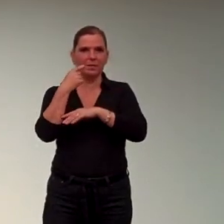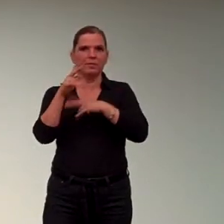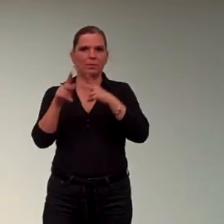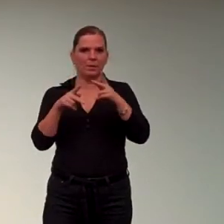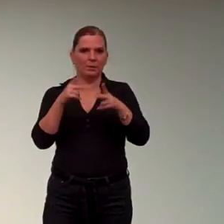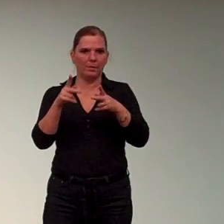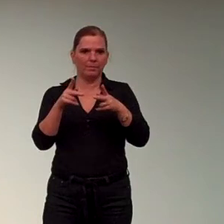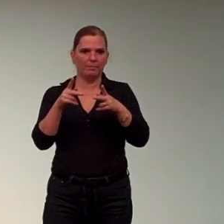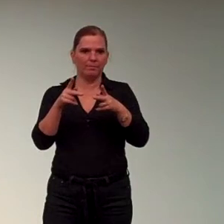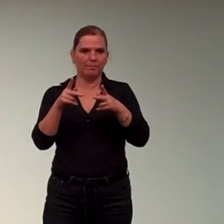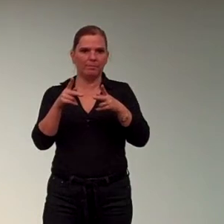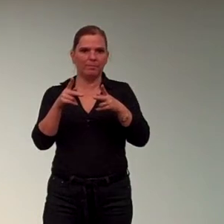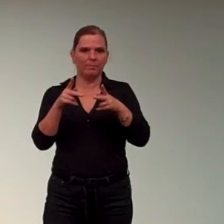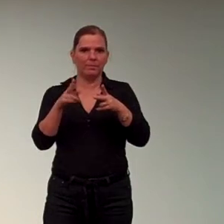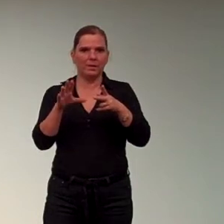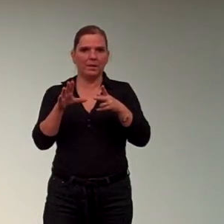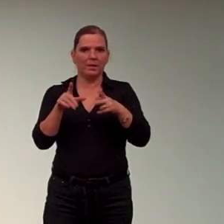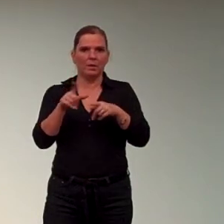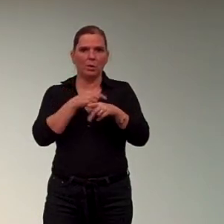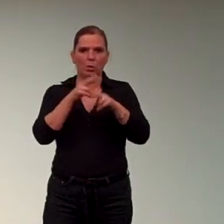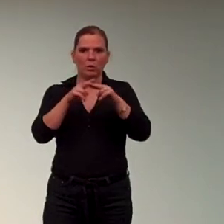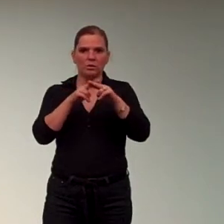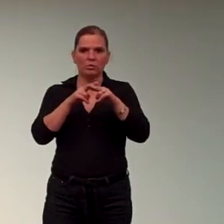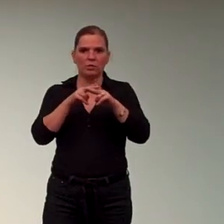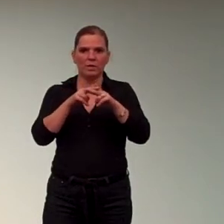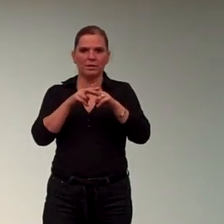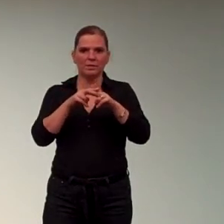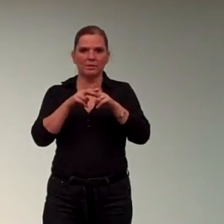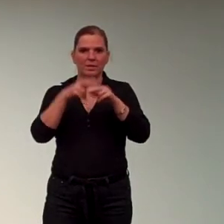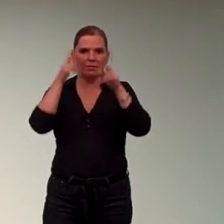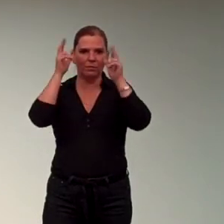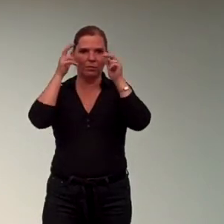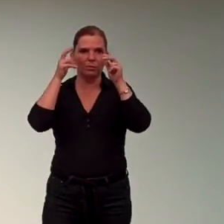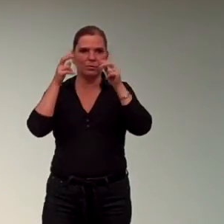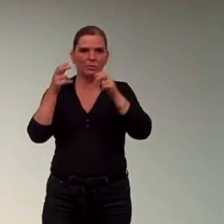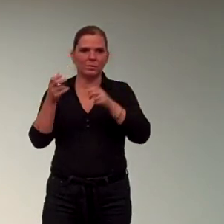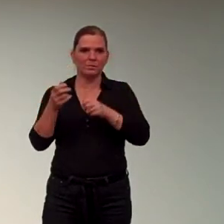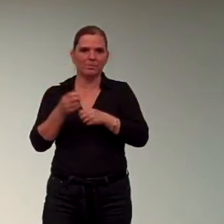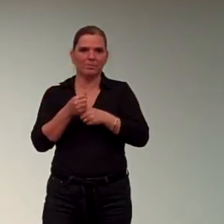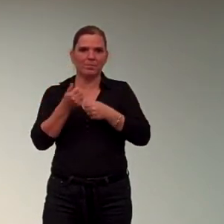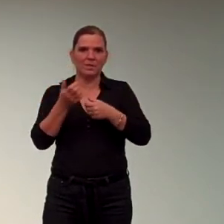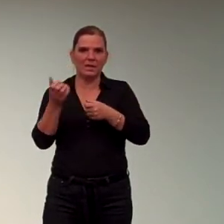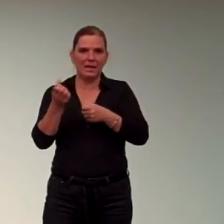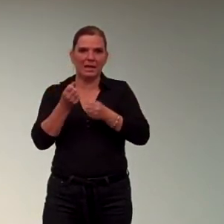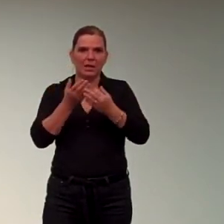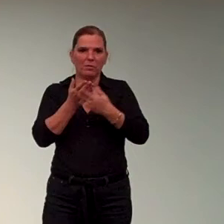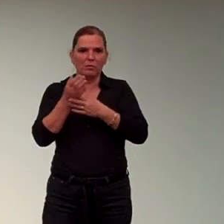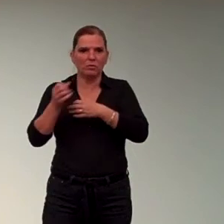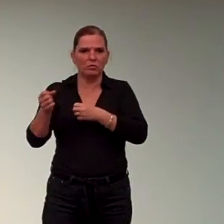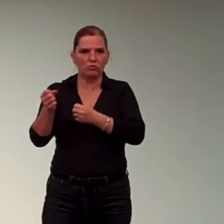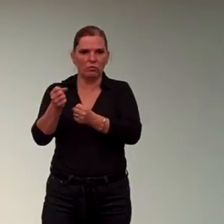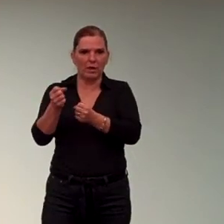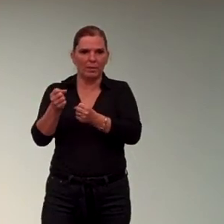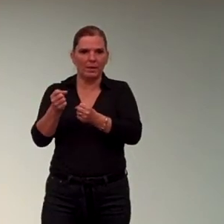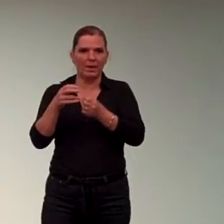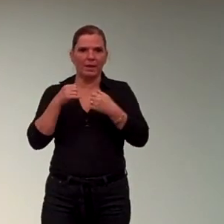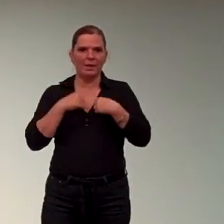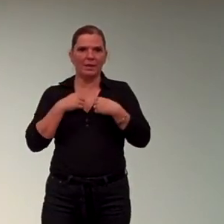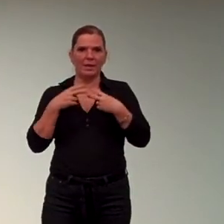passers-by. There are long trains of mules dragging masses of pig irons through the narrow street and